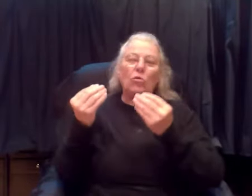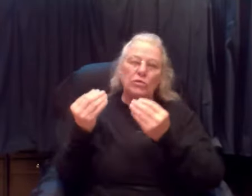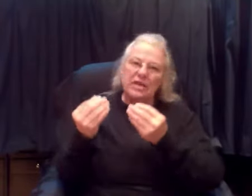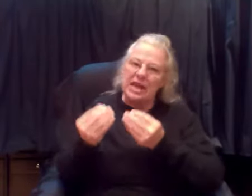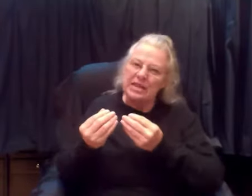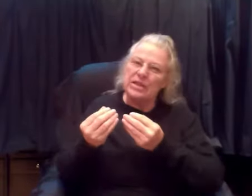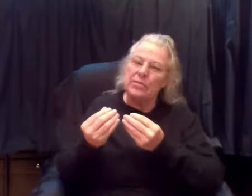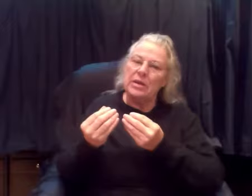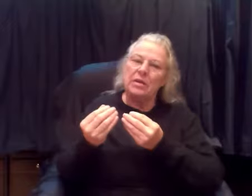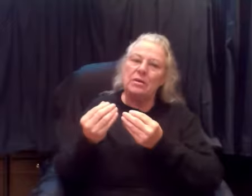Old Testament,